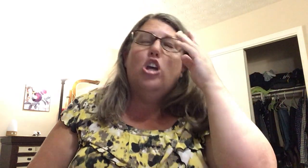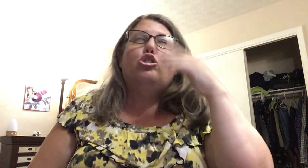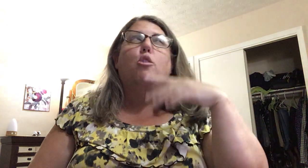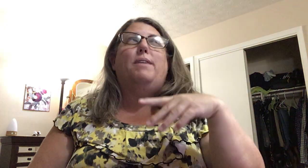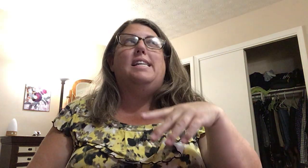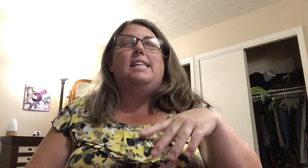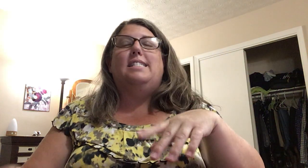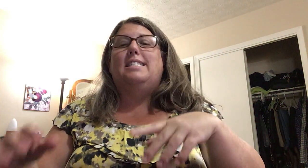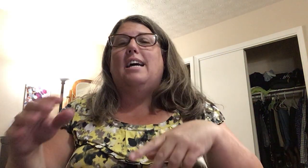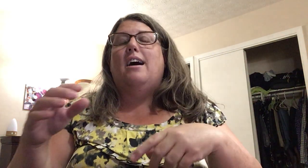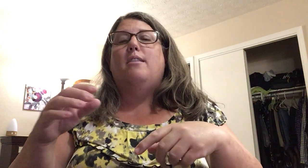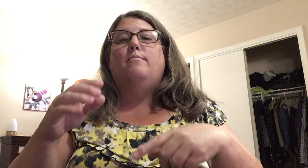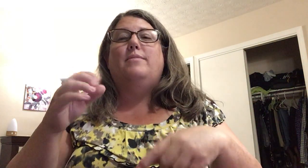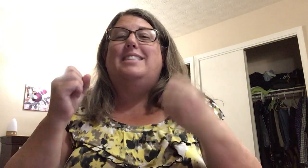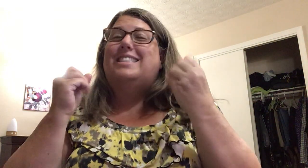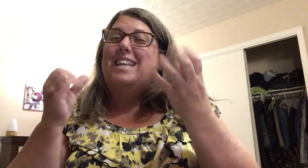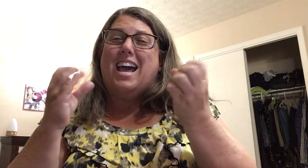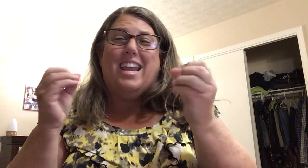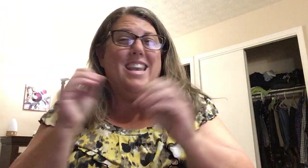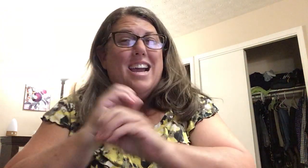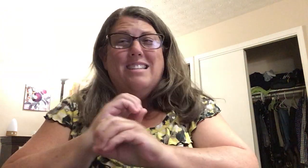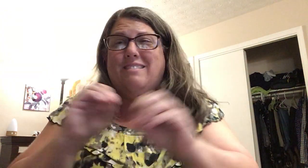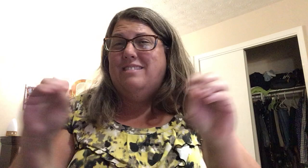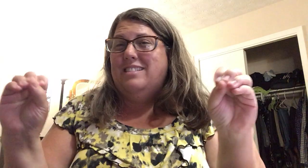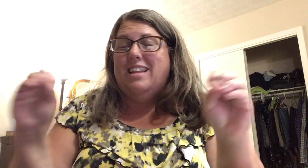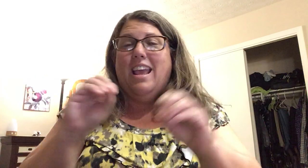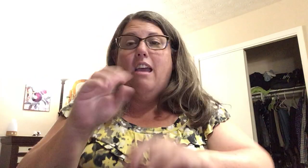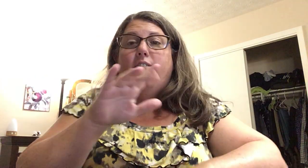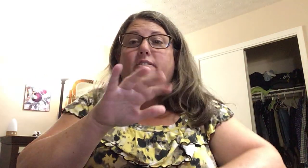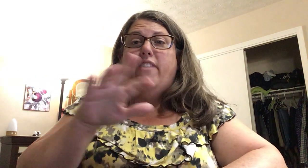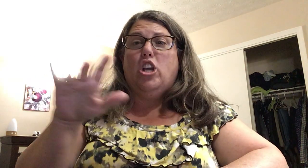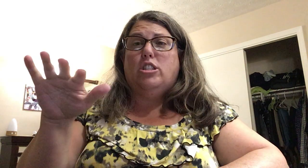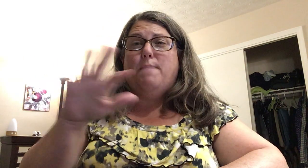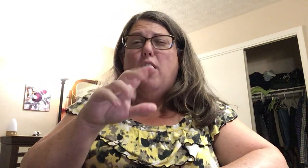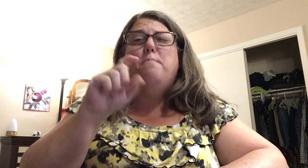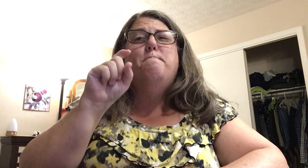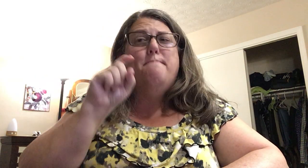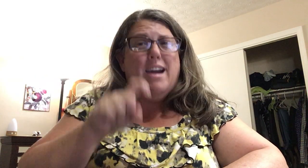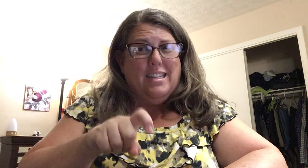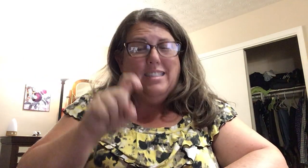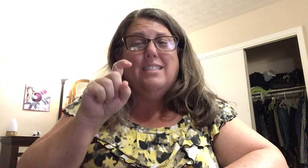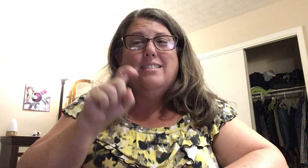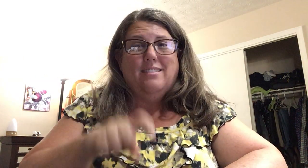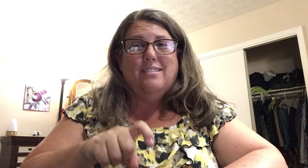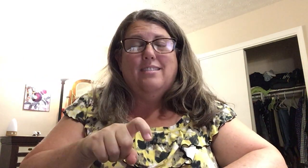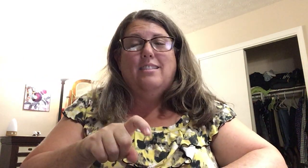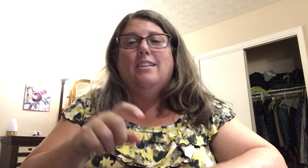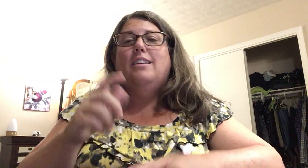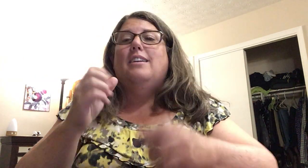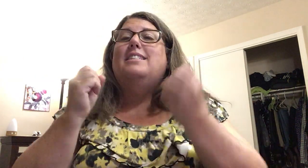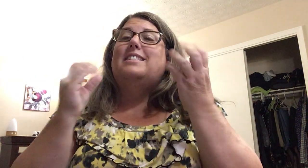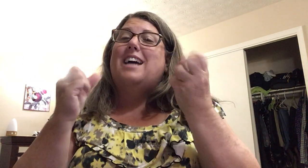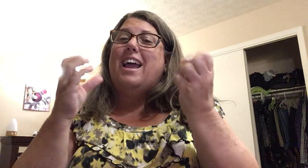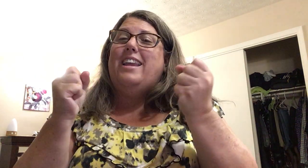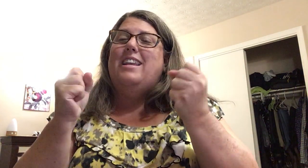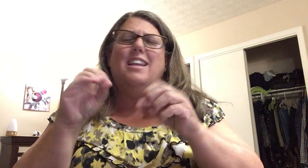So it'll be sign none, finger spell must. Sign